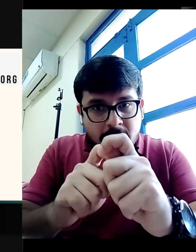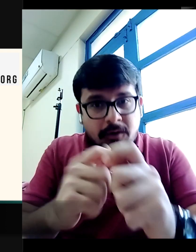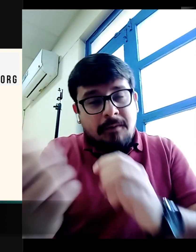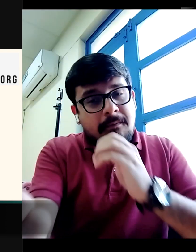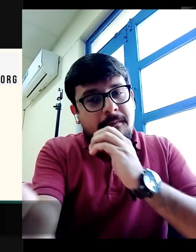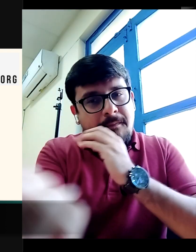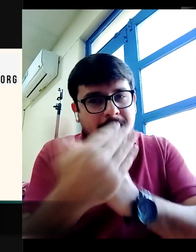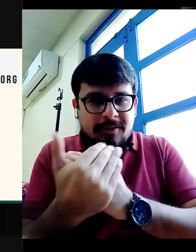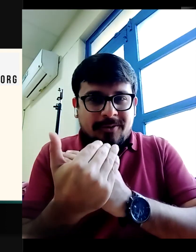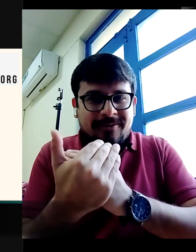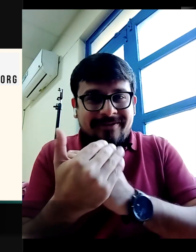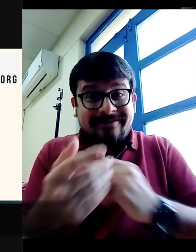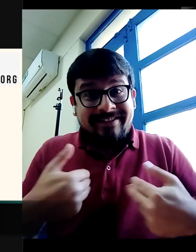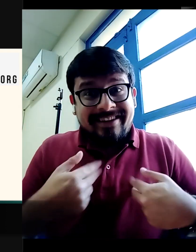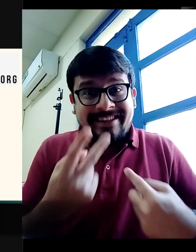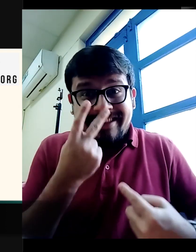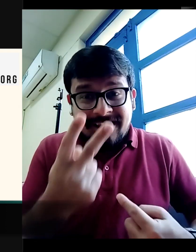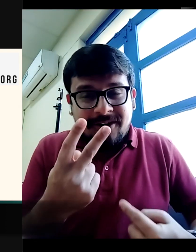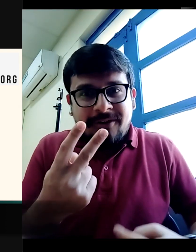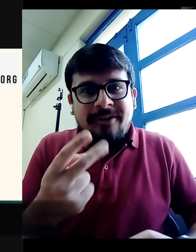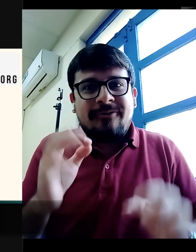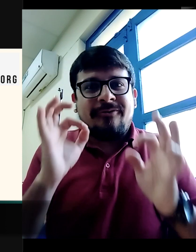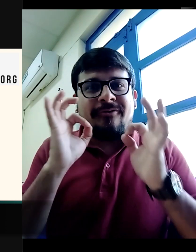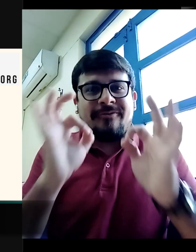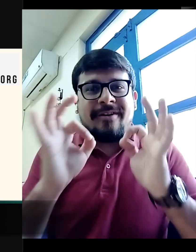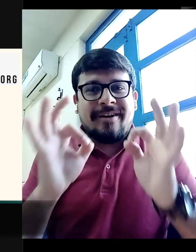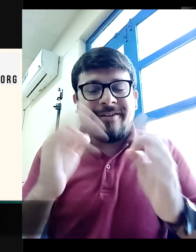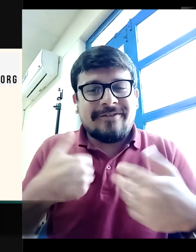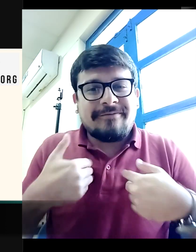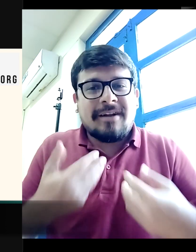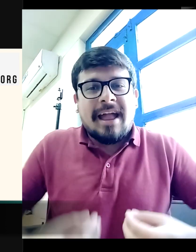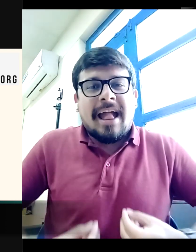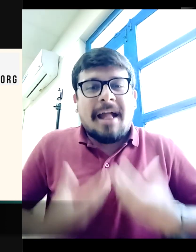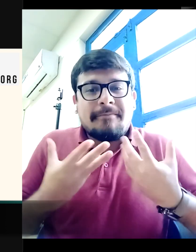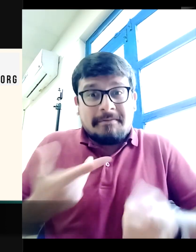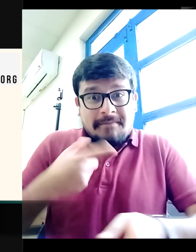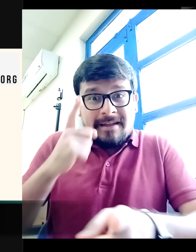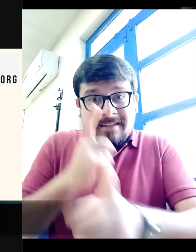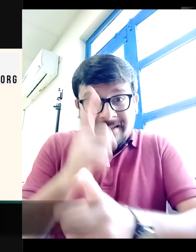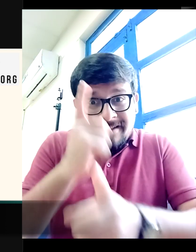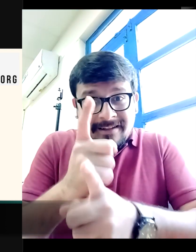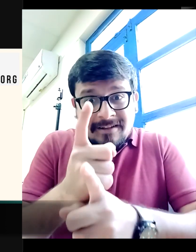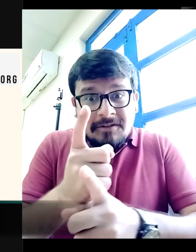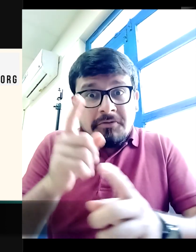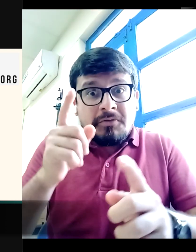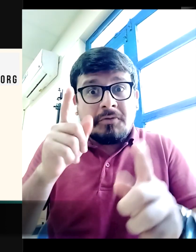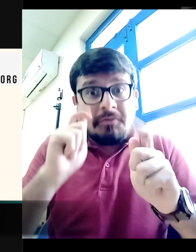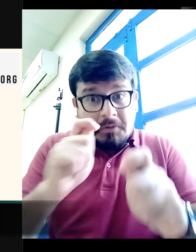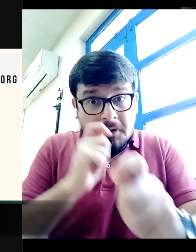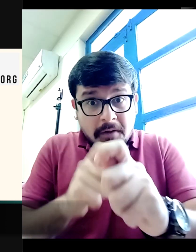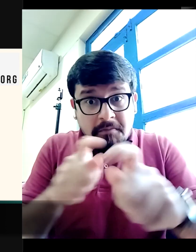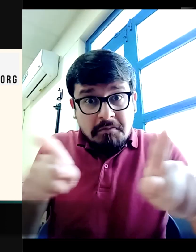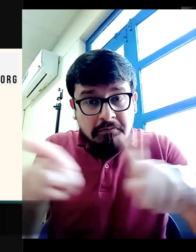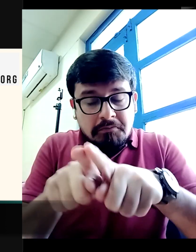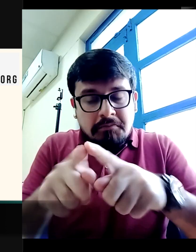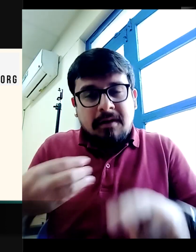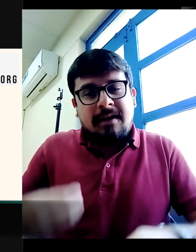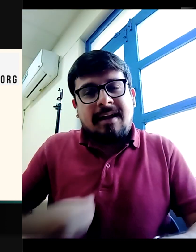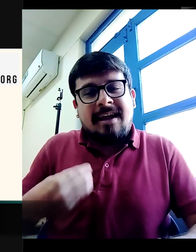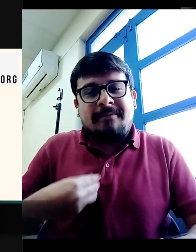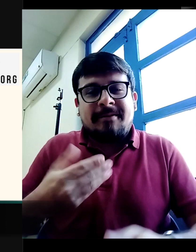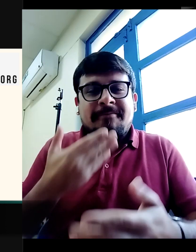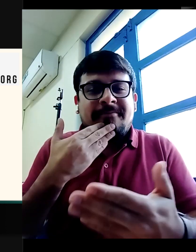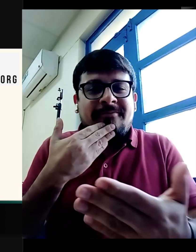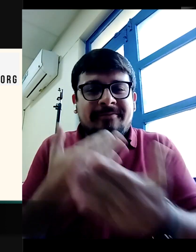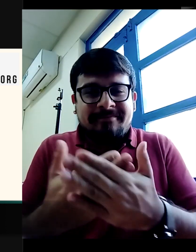Now, in our next lecture, we will talk about some other tools. So it is important that if you can follow these